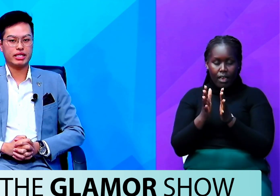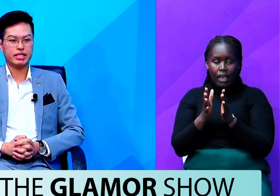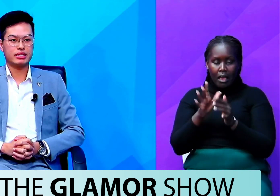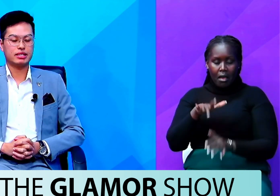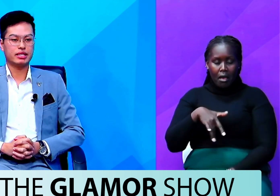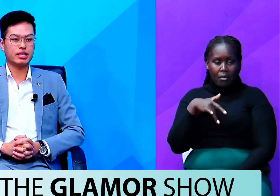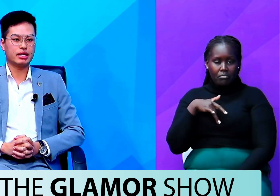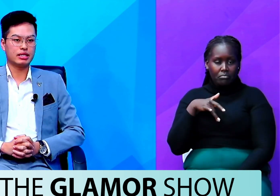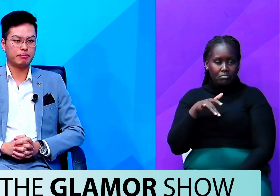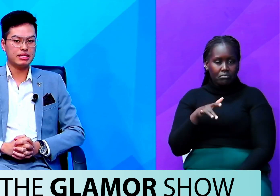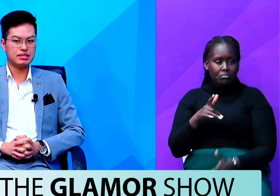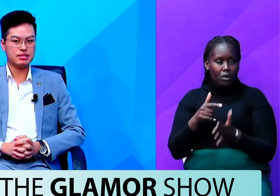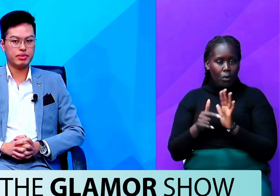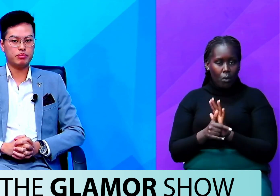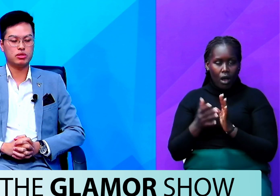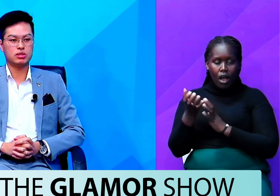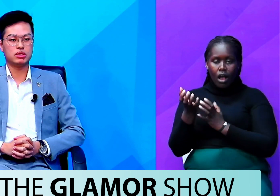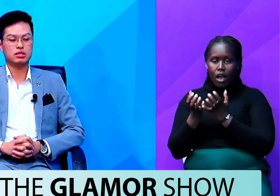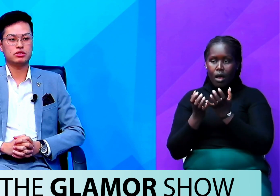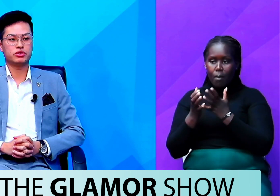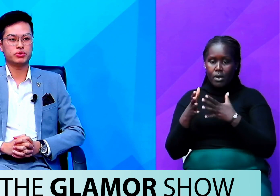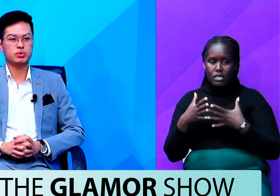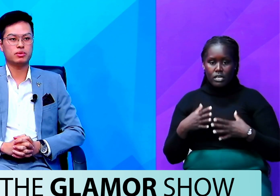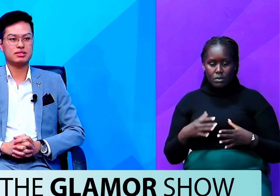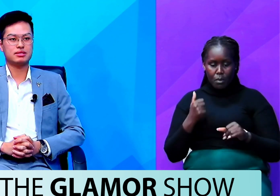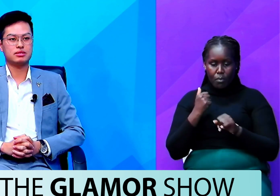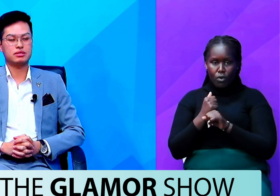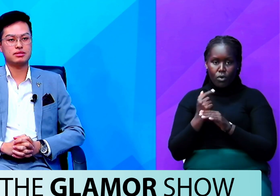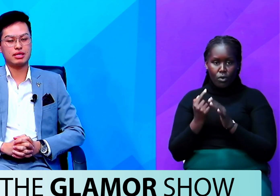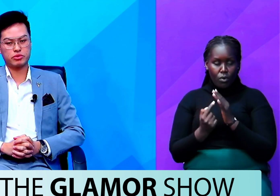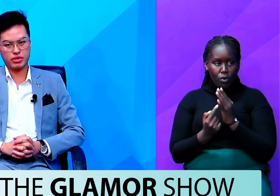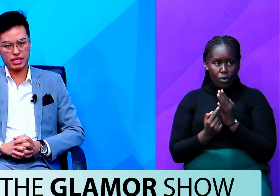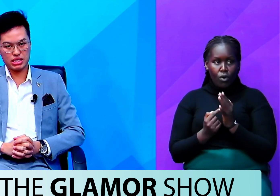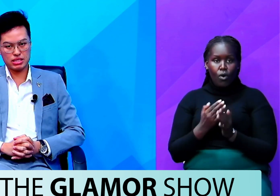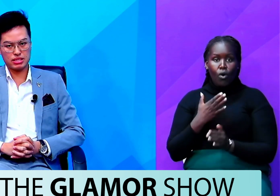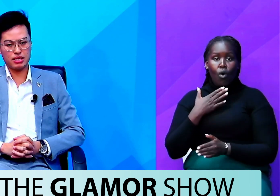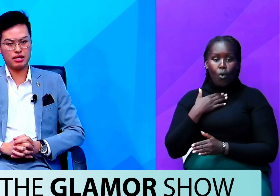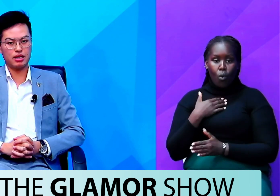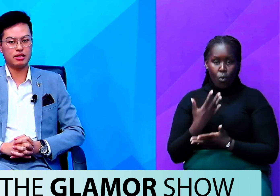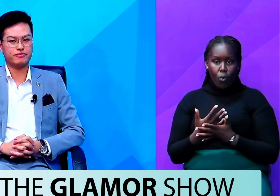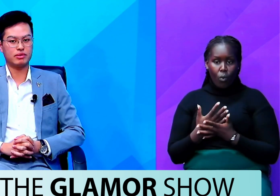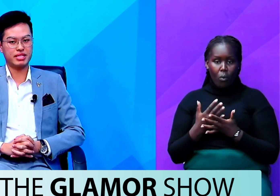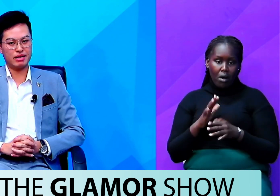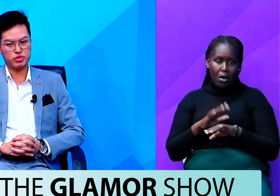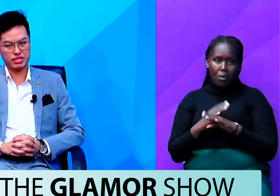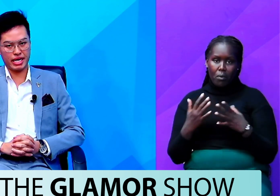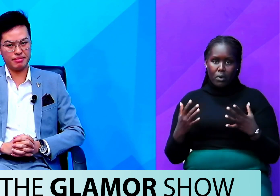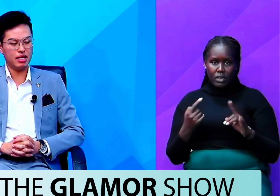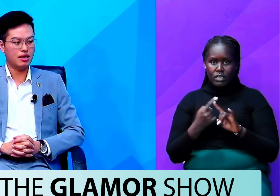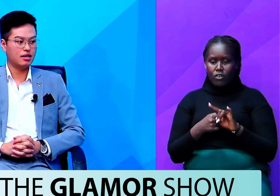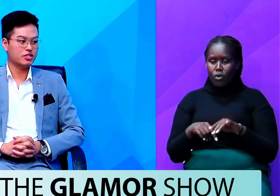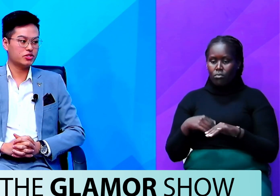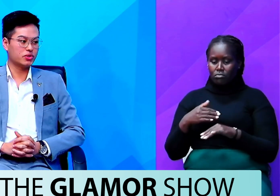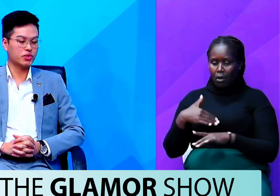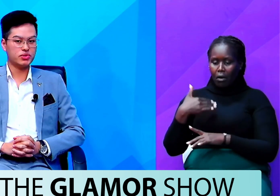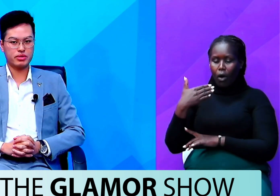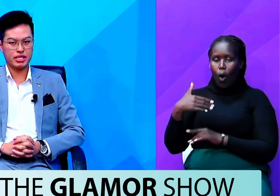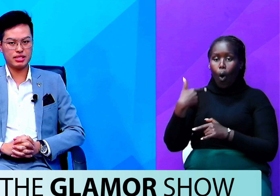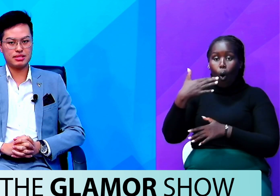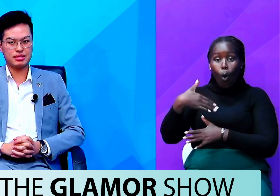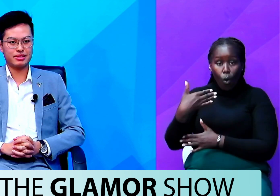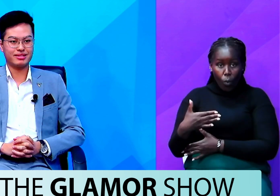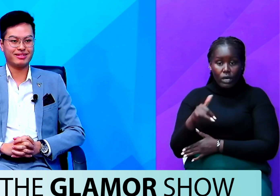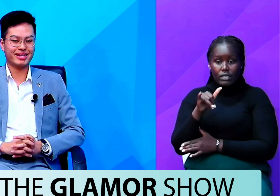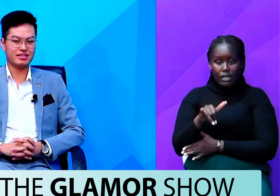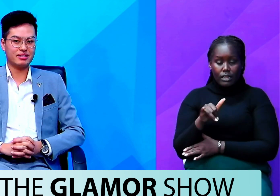feel like in the business, people do want some credits from time to time. So those